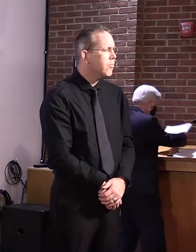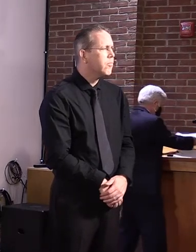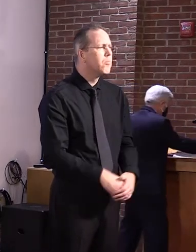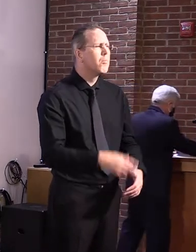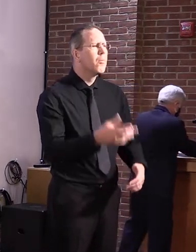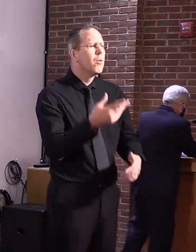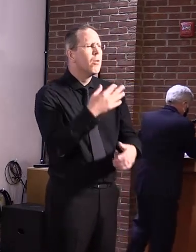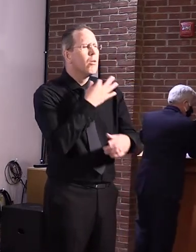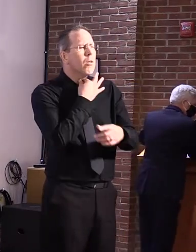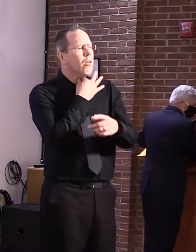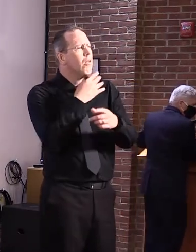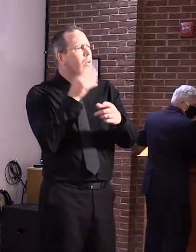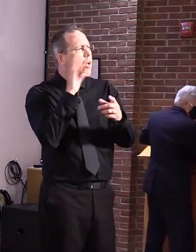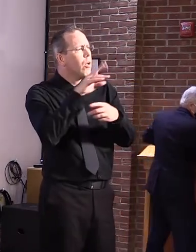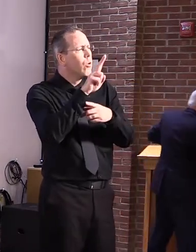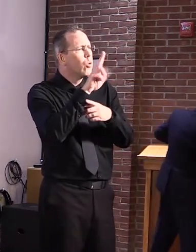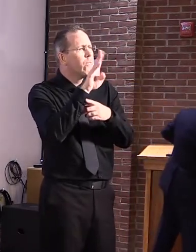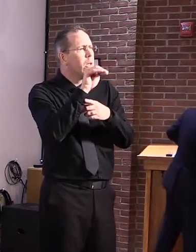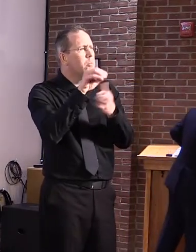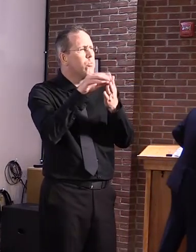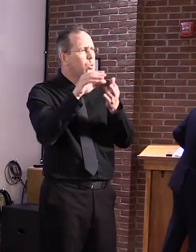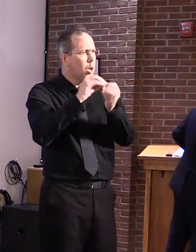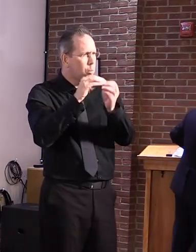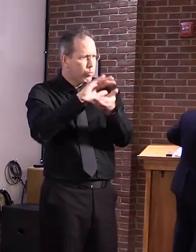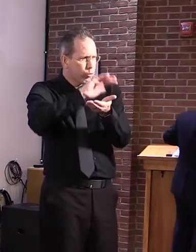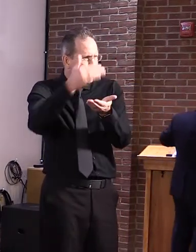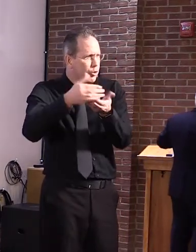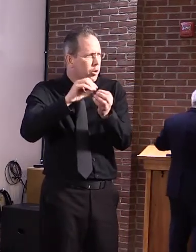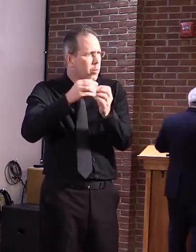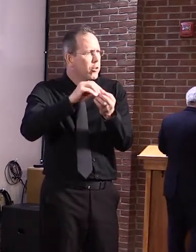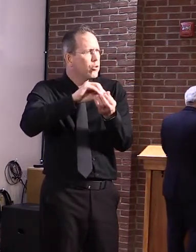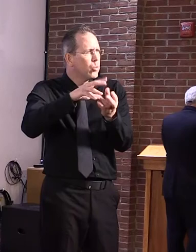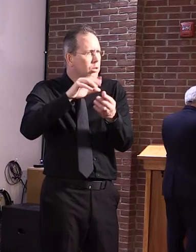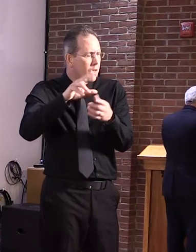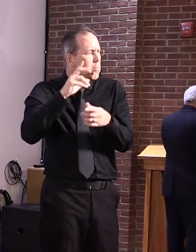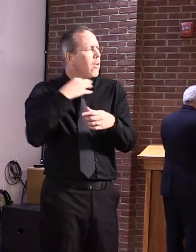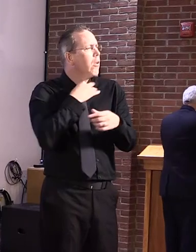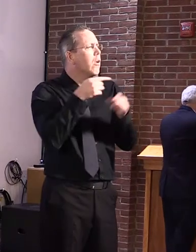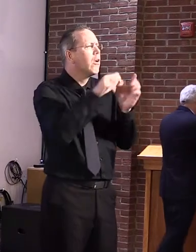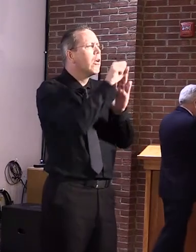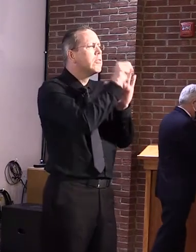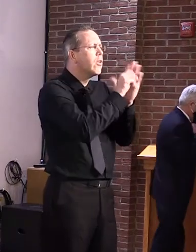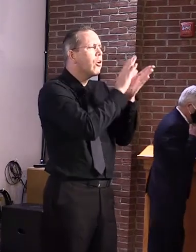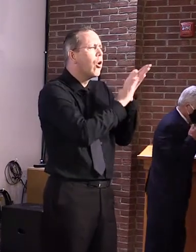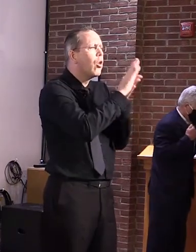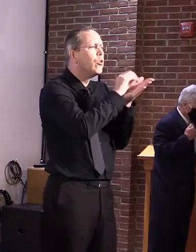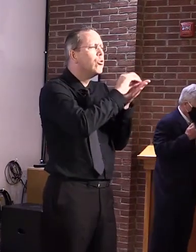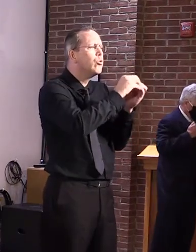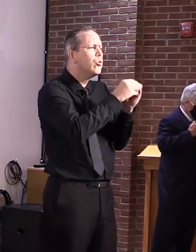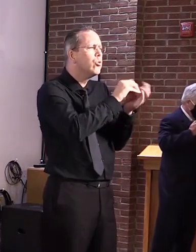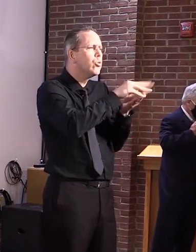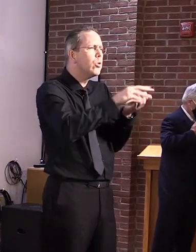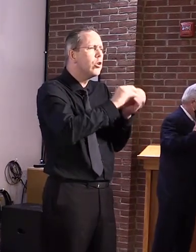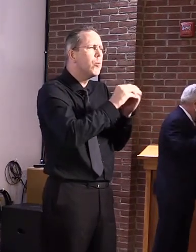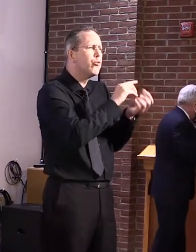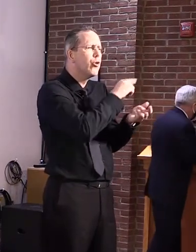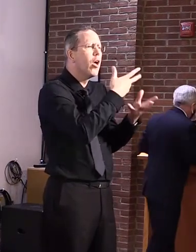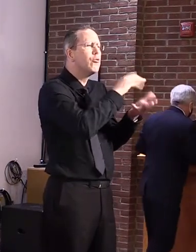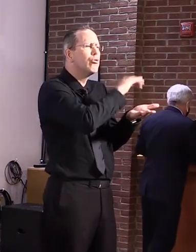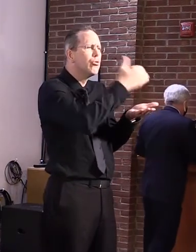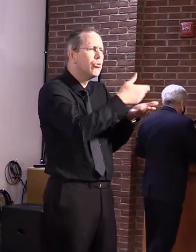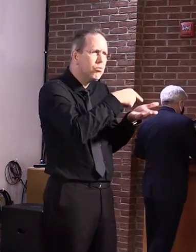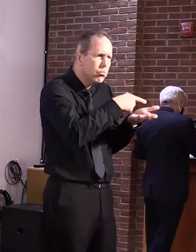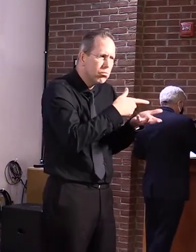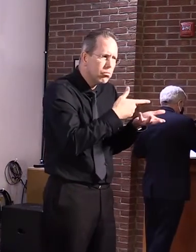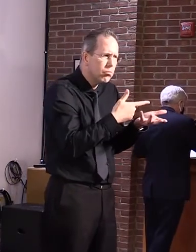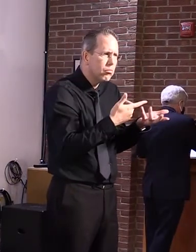pressures that have endangered NVU already? And are there decisions still to be made about potential staff